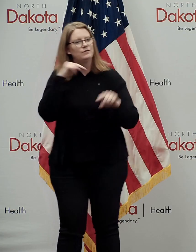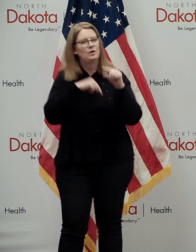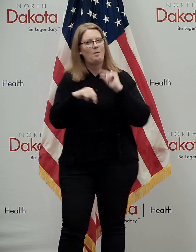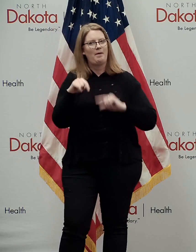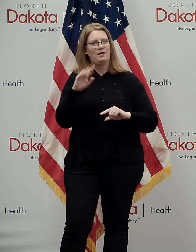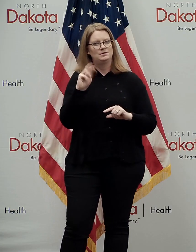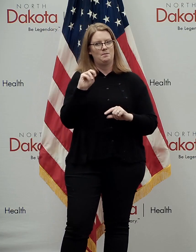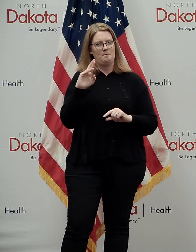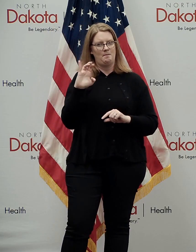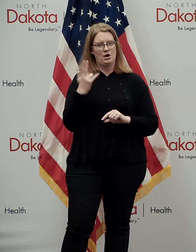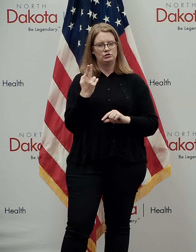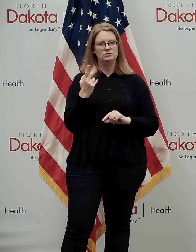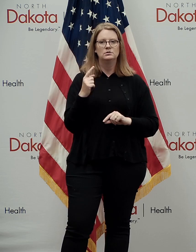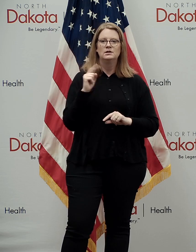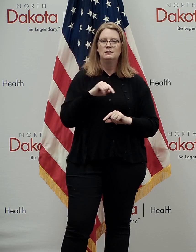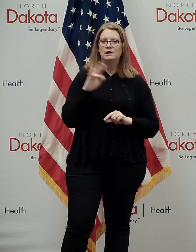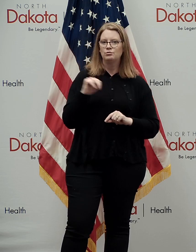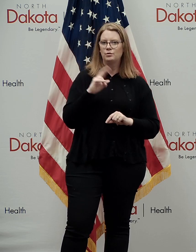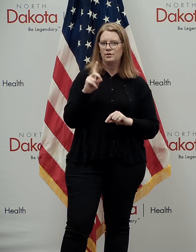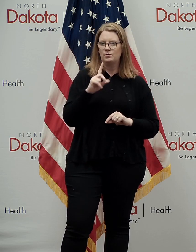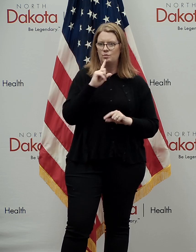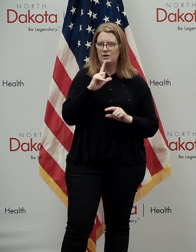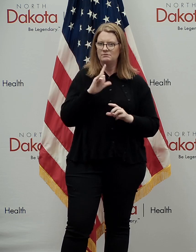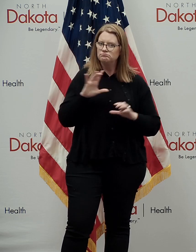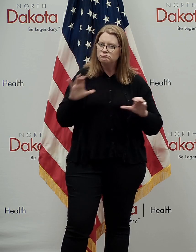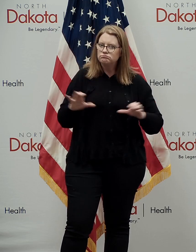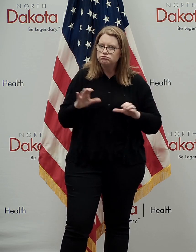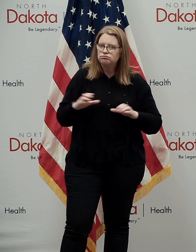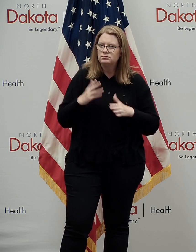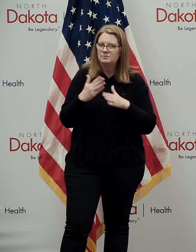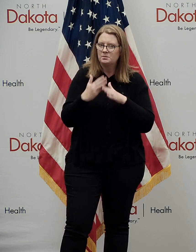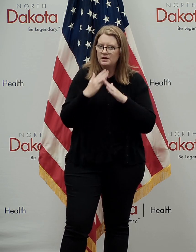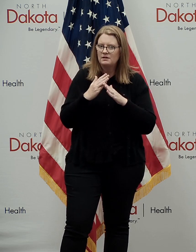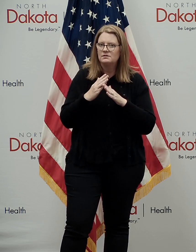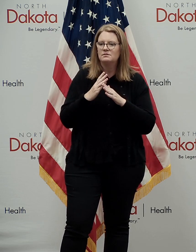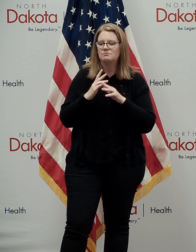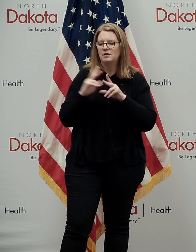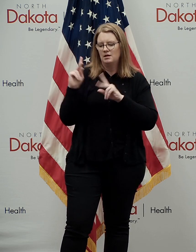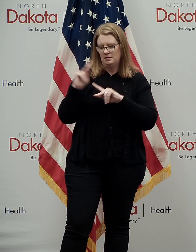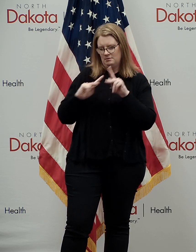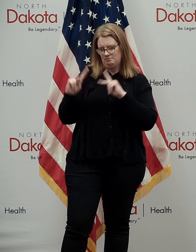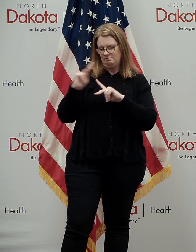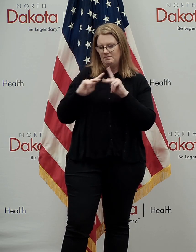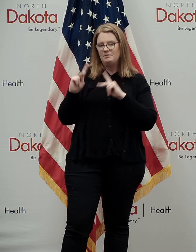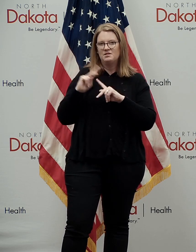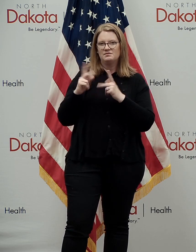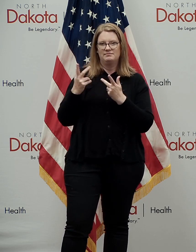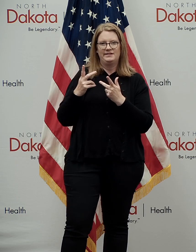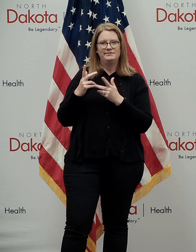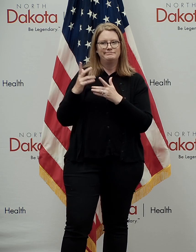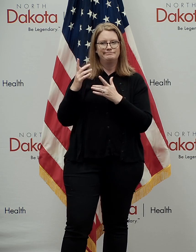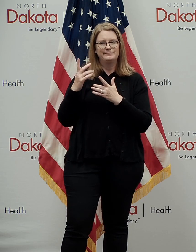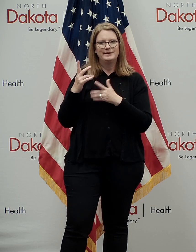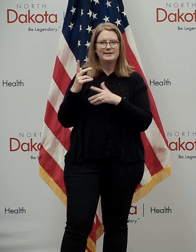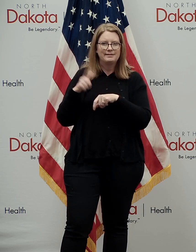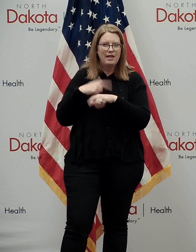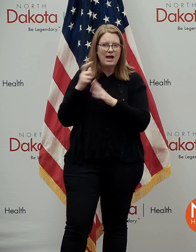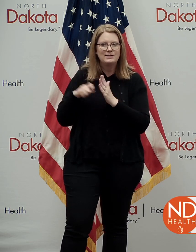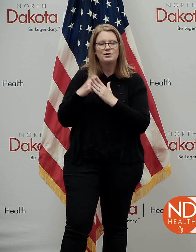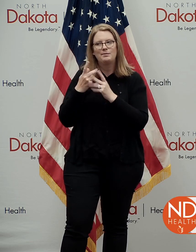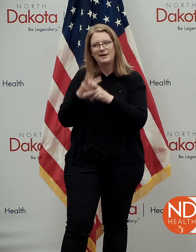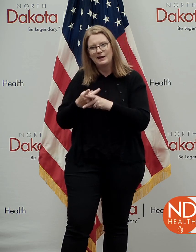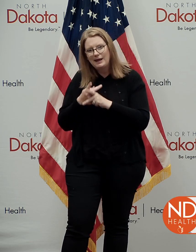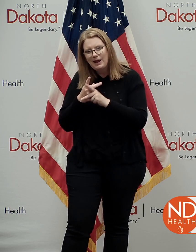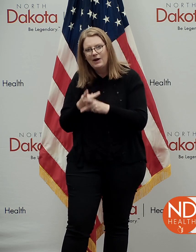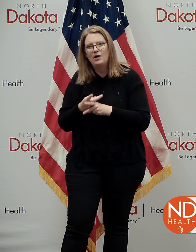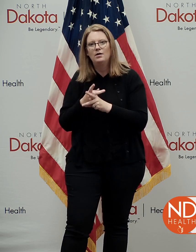March, in North Dakota, we were very aggressive about protecting our vulnerable patients in North Dakota. That is our long-term care